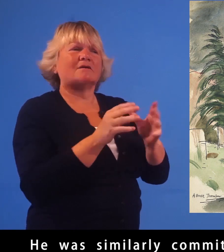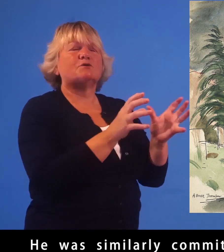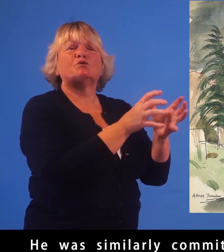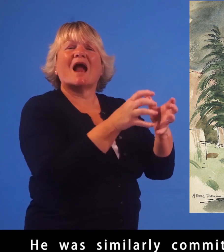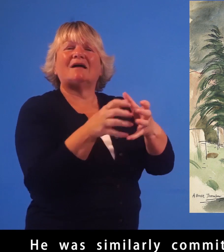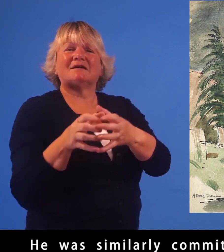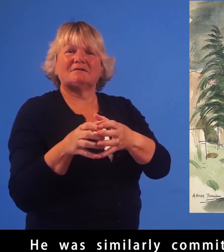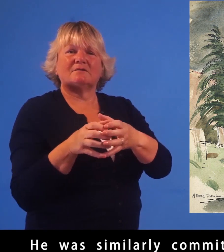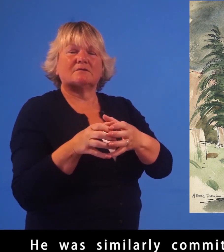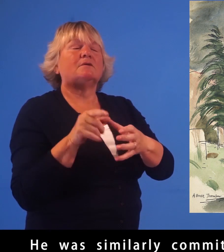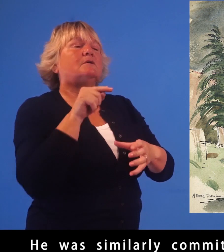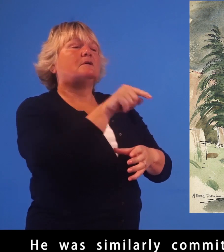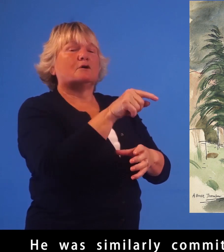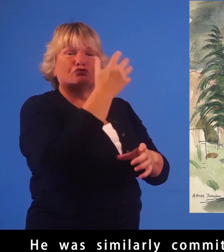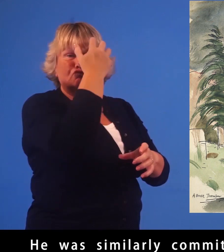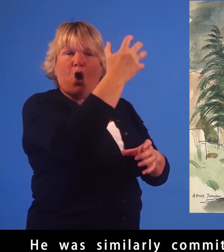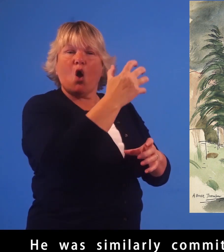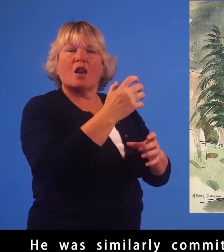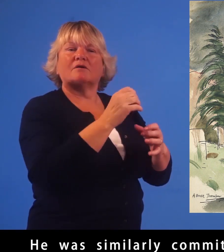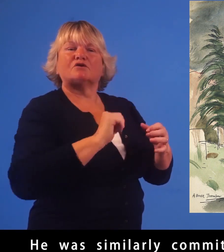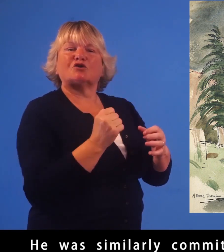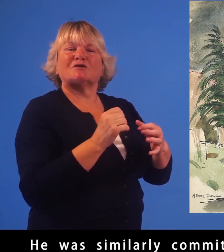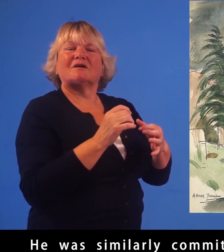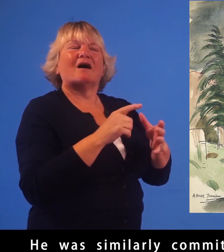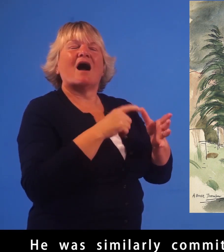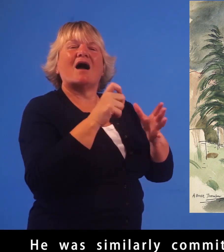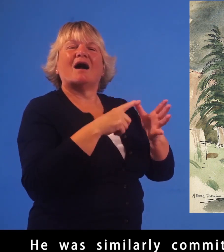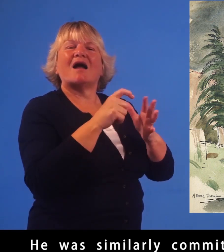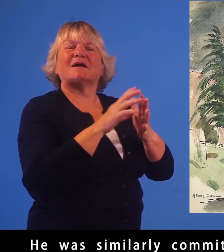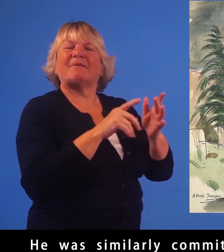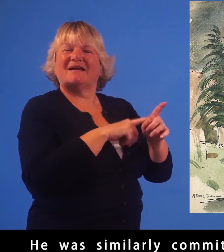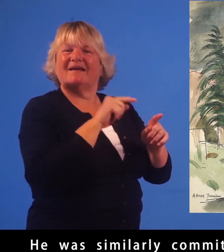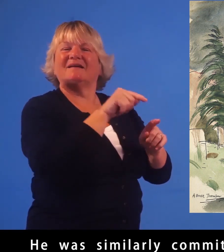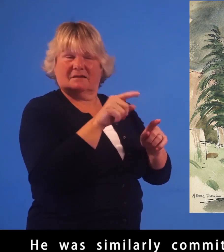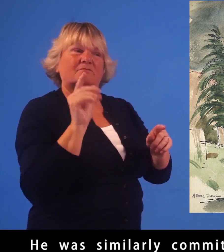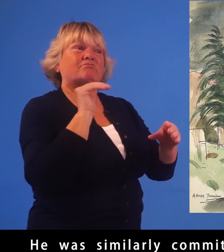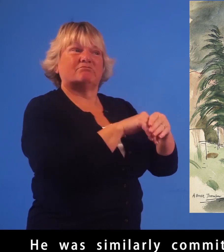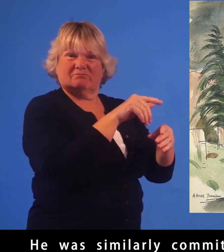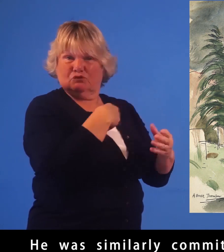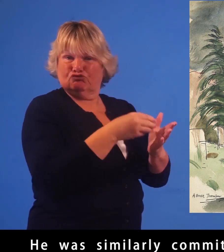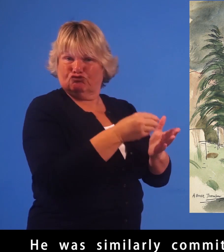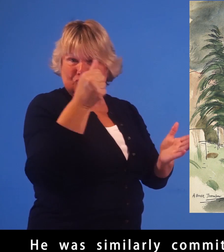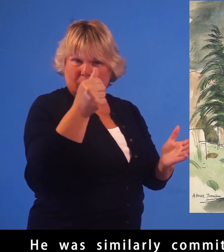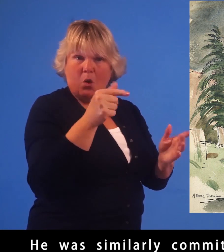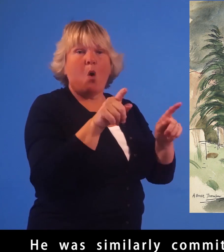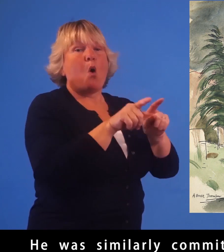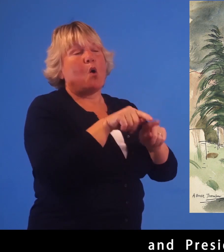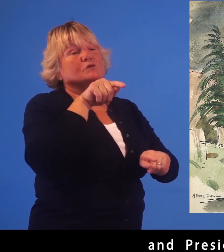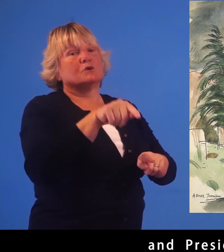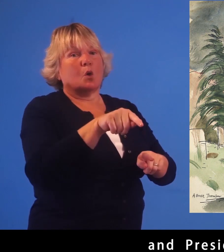He was similarly committed to artist-led societies, serving as Treasurer of the Royal Scottish Academy